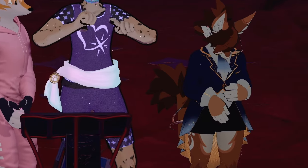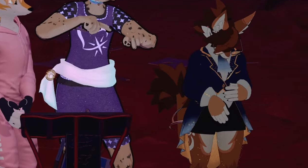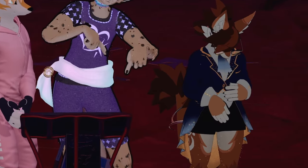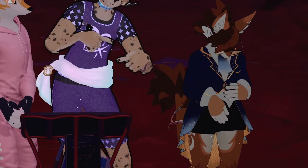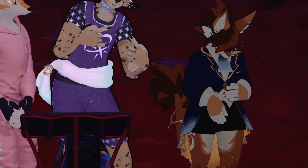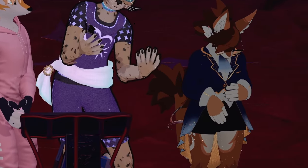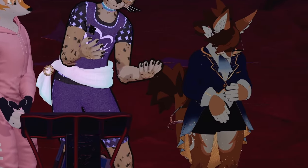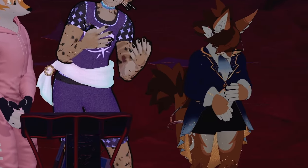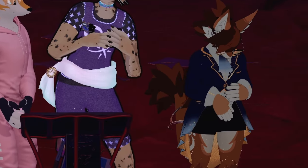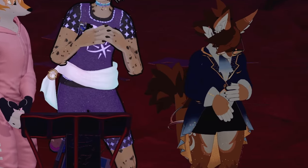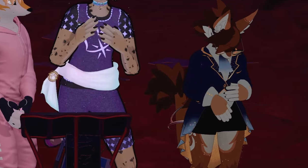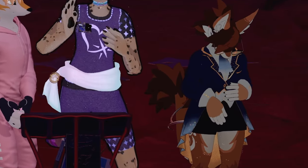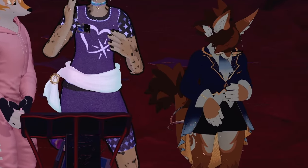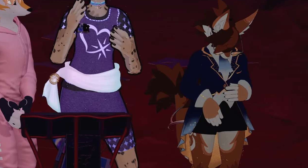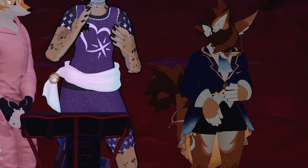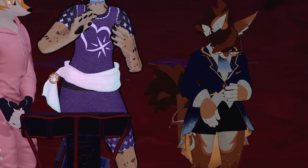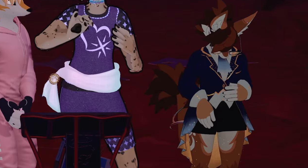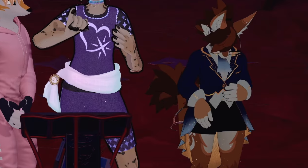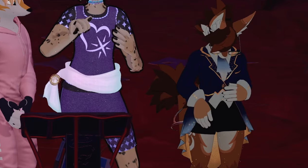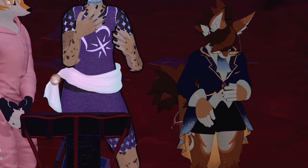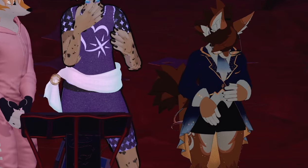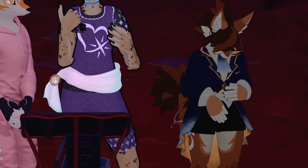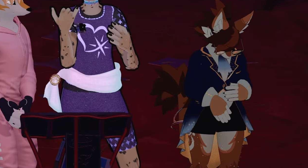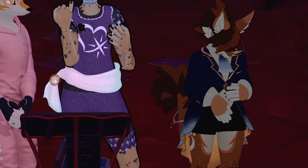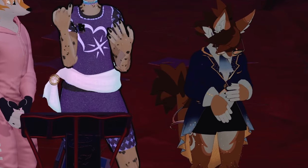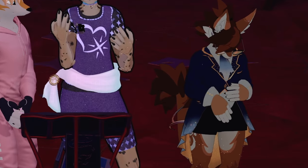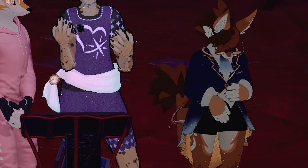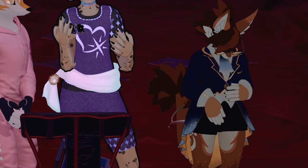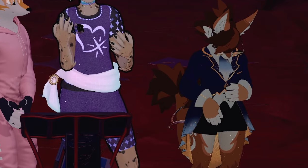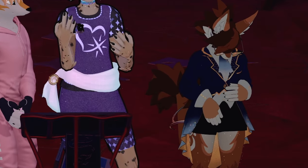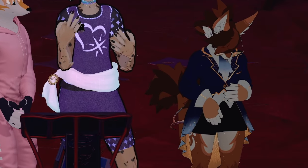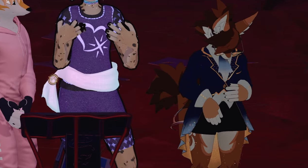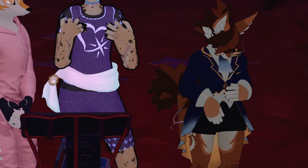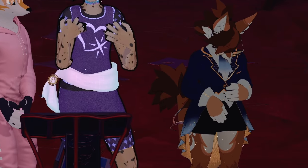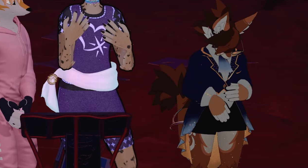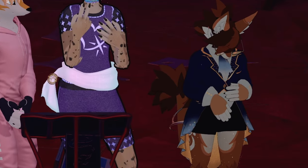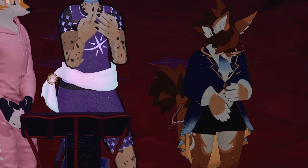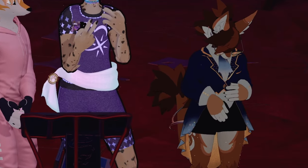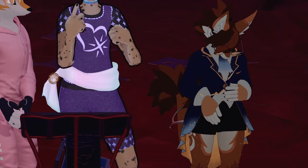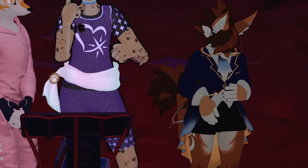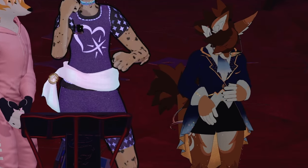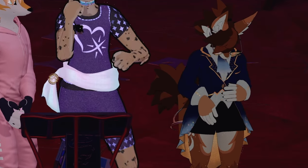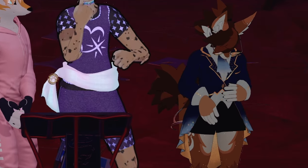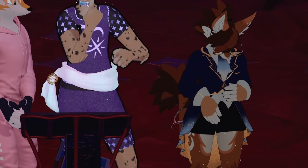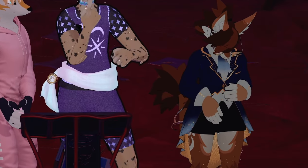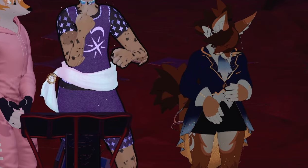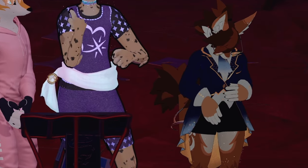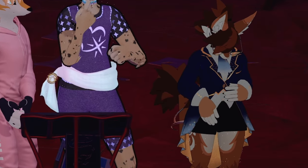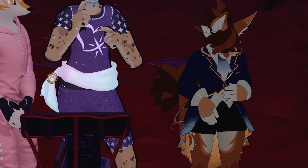limitations. Like when we're shocked, it has a very expressive body language component to it.